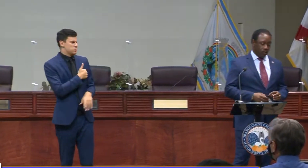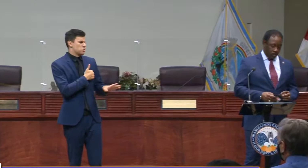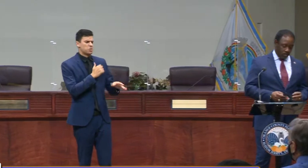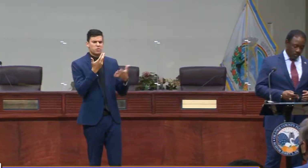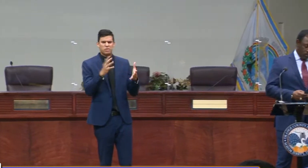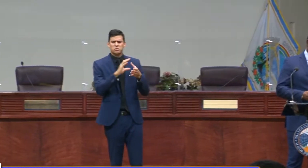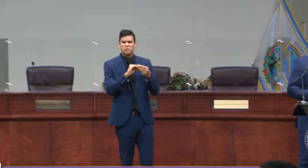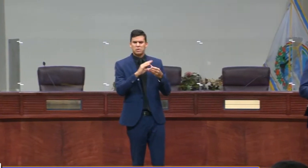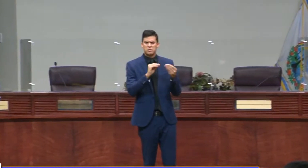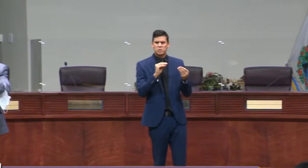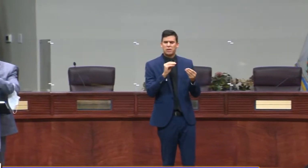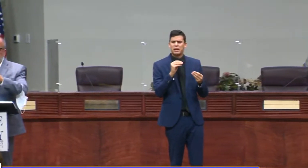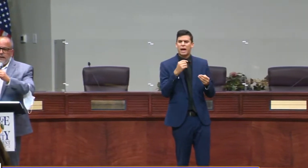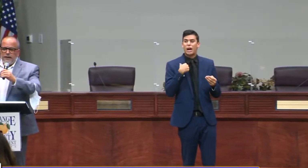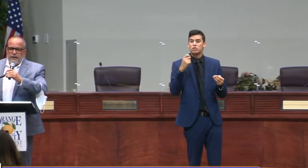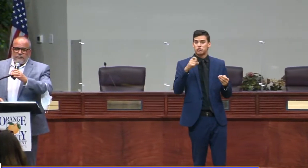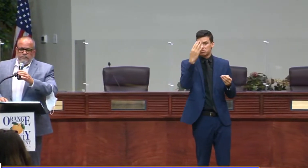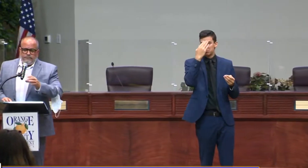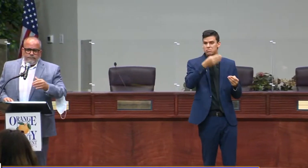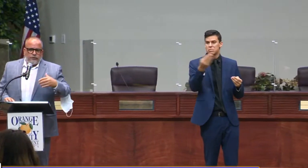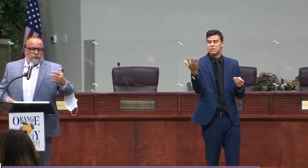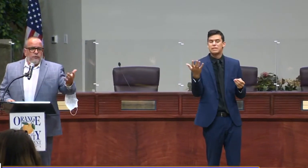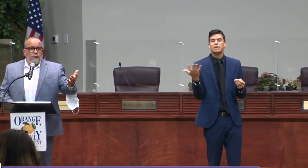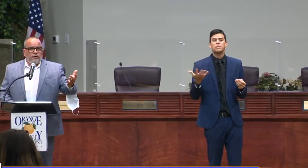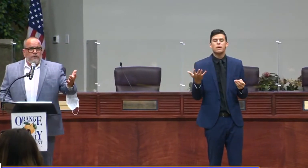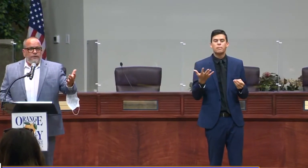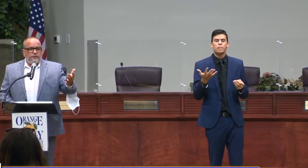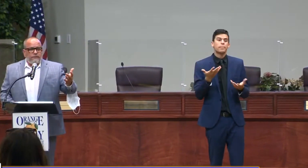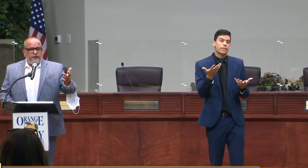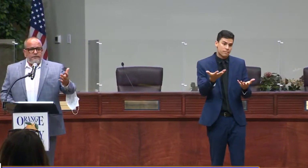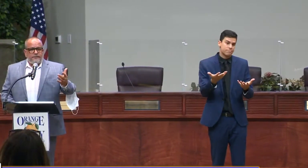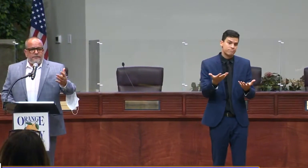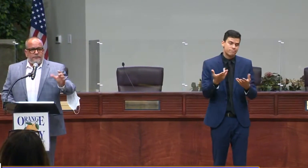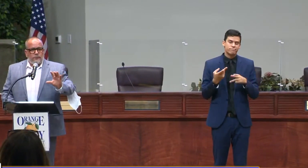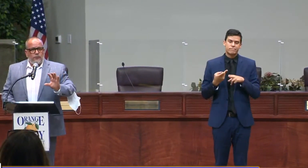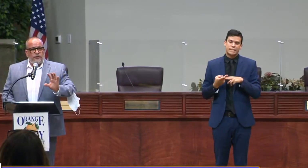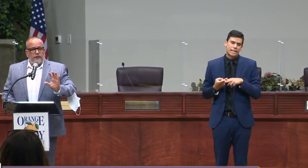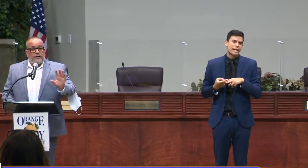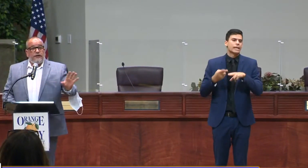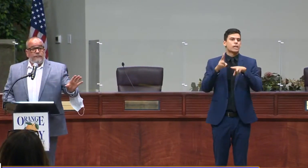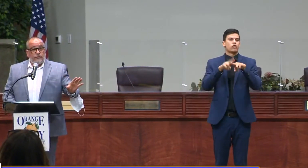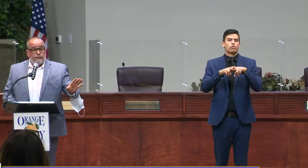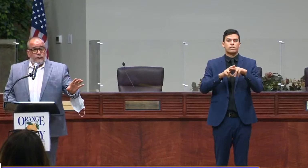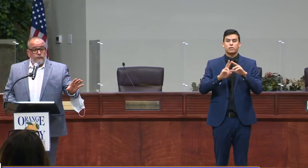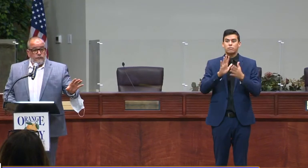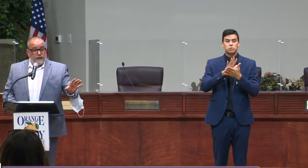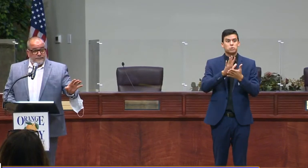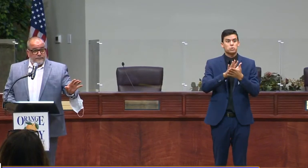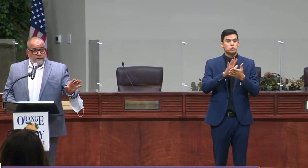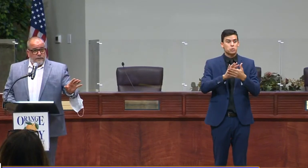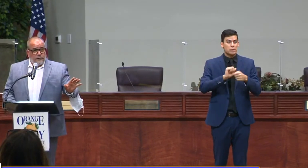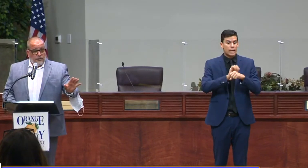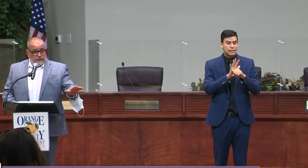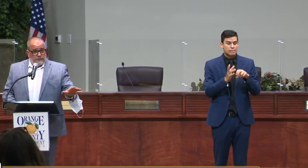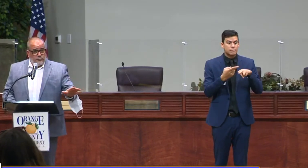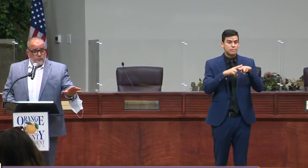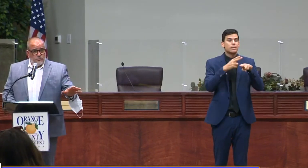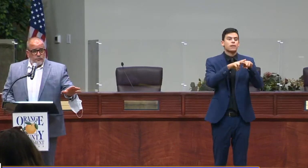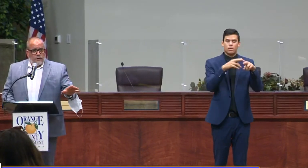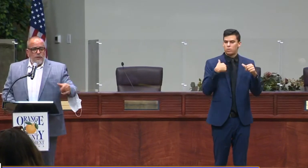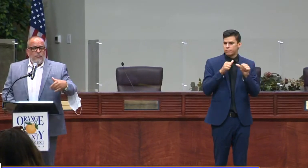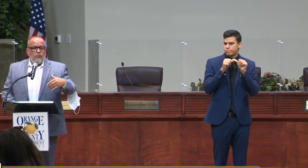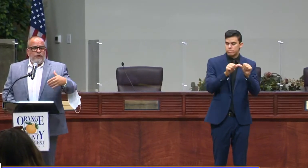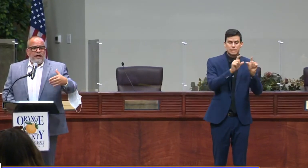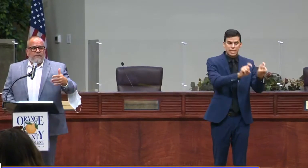should mention all that, and I didn't touch on that. So due to the increase of cases in the schools and our need to continue to test in the